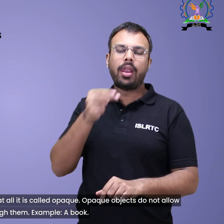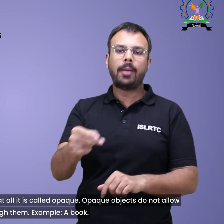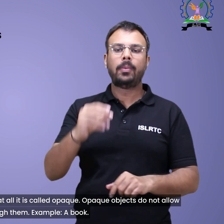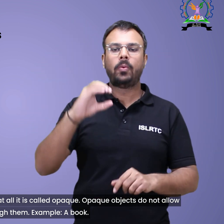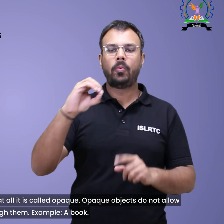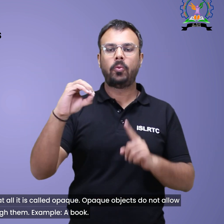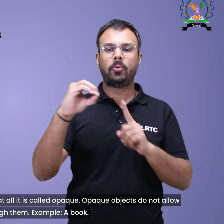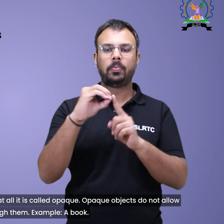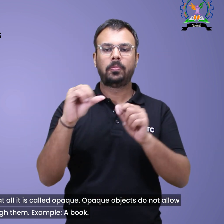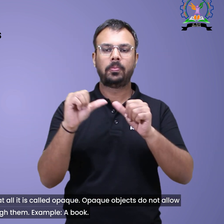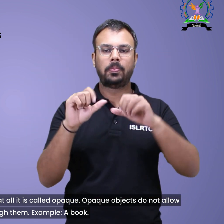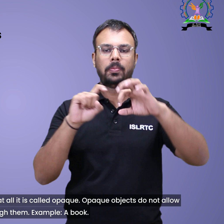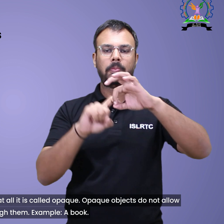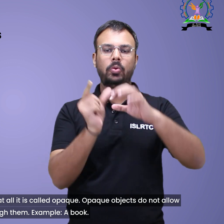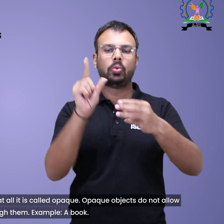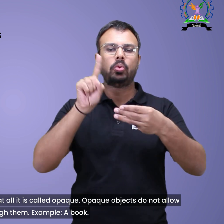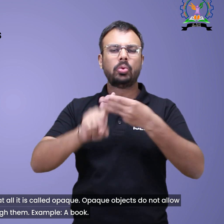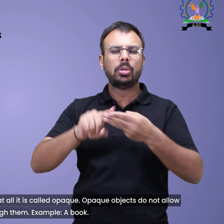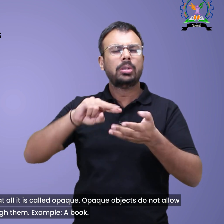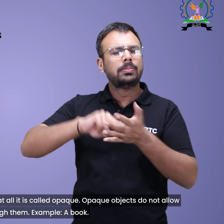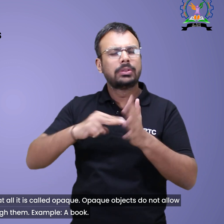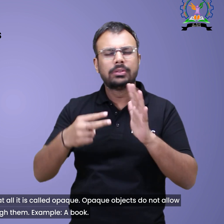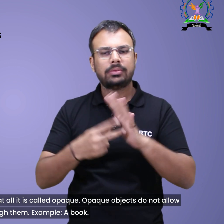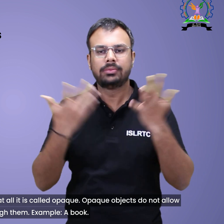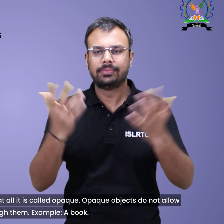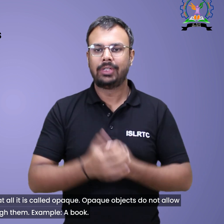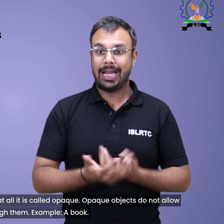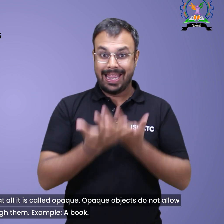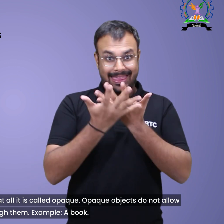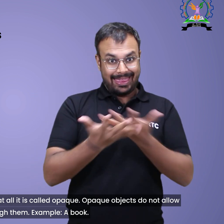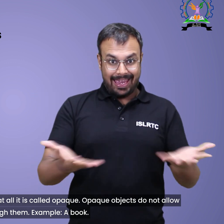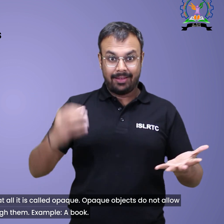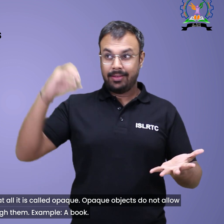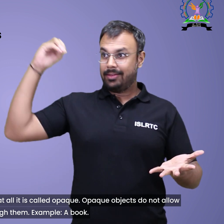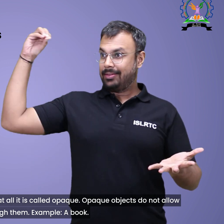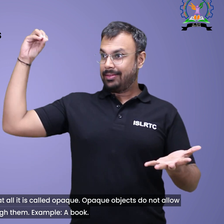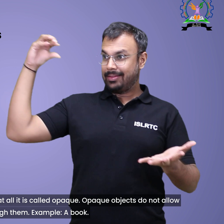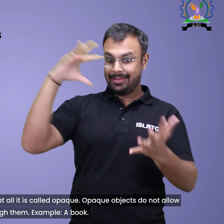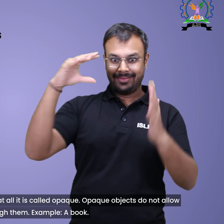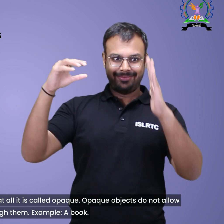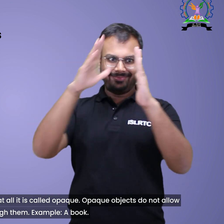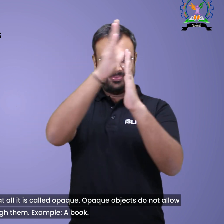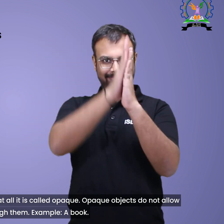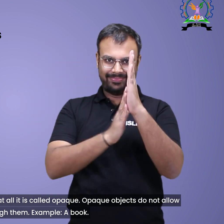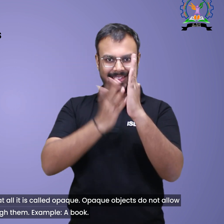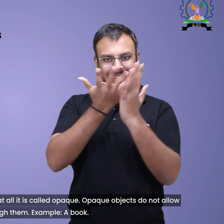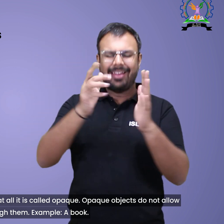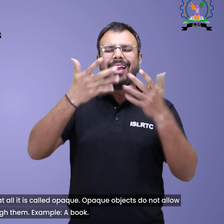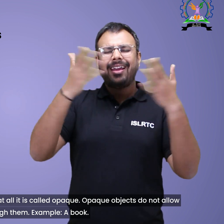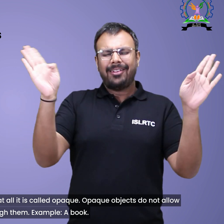opaque. Opaque objects do not allow light to pass through them. Example, a book.